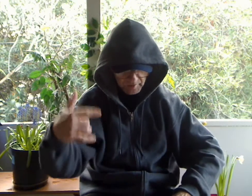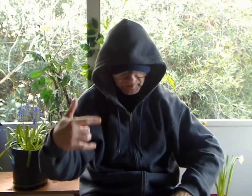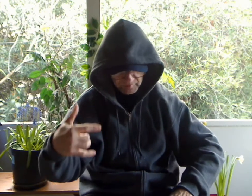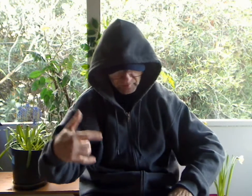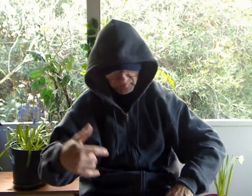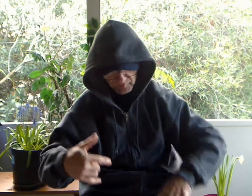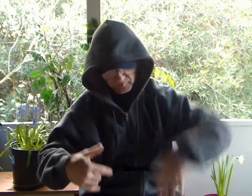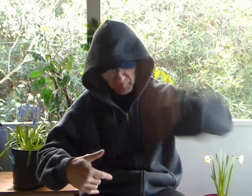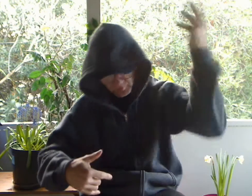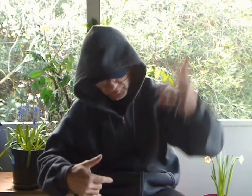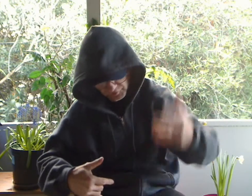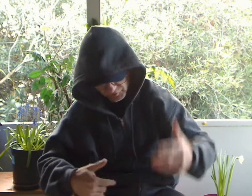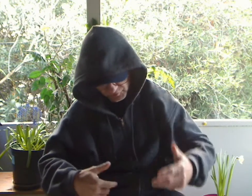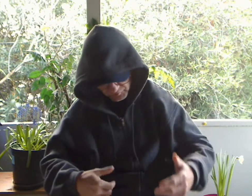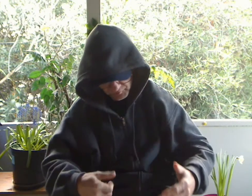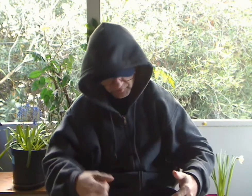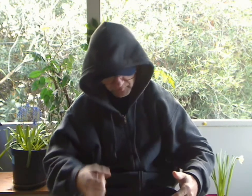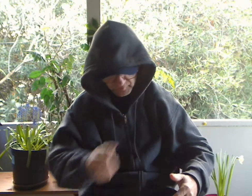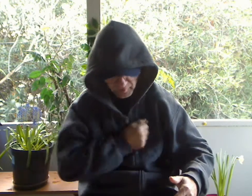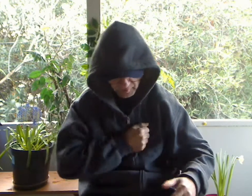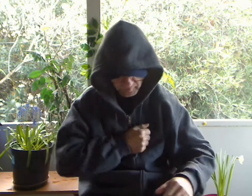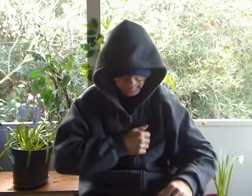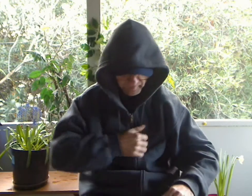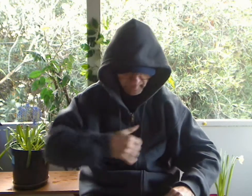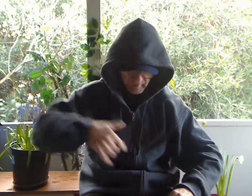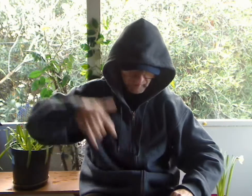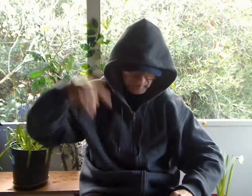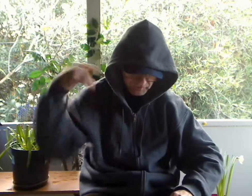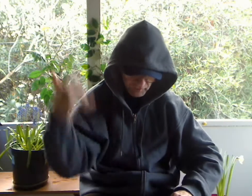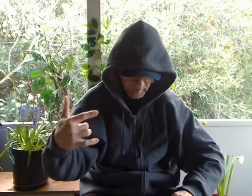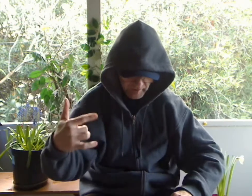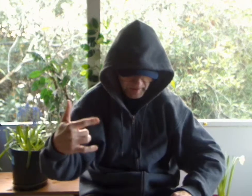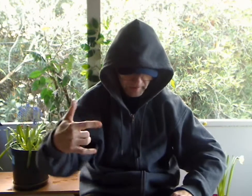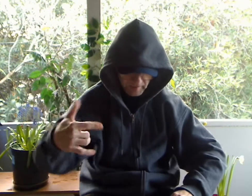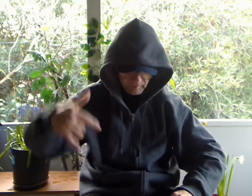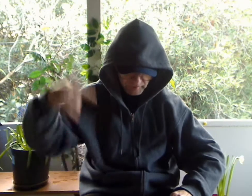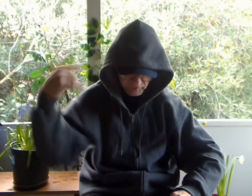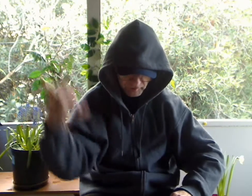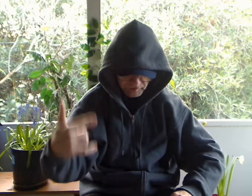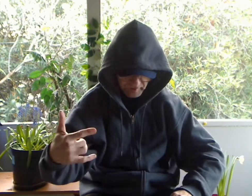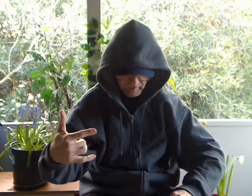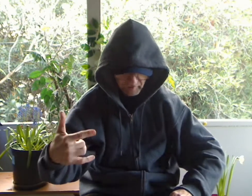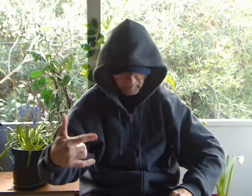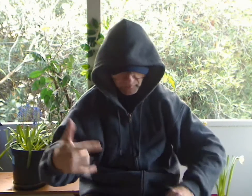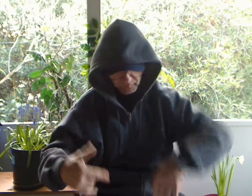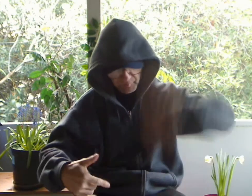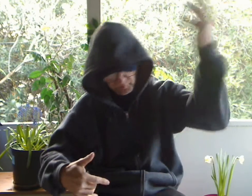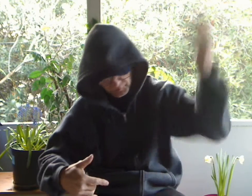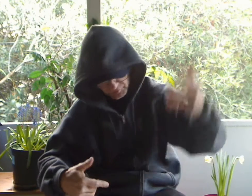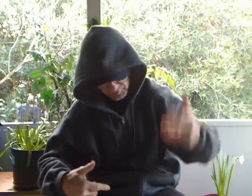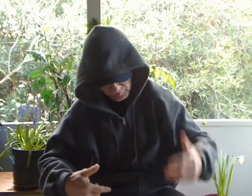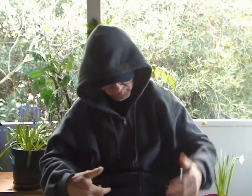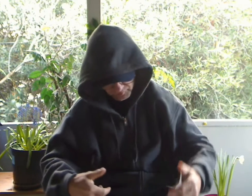them, for His mercy endures forever. With a strong hand and with a stretched out arm, for His mercy endures